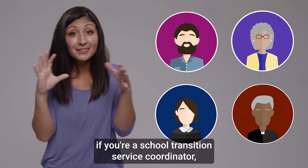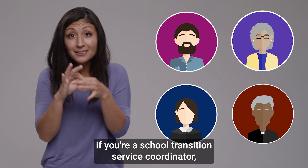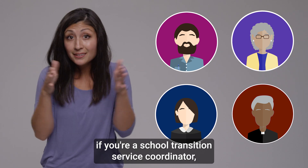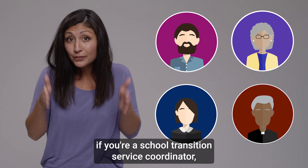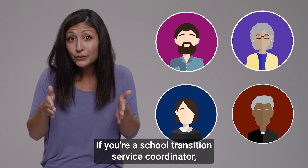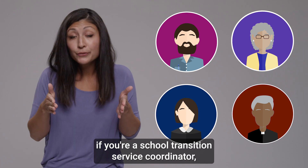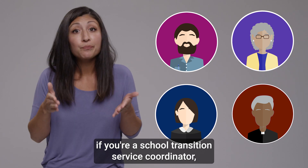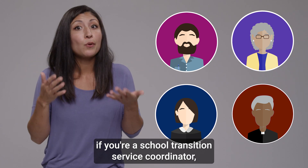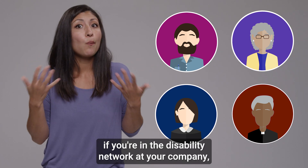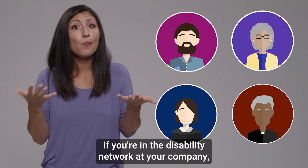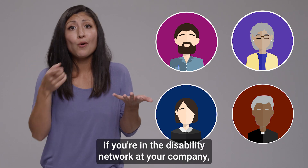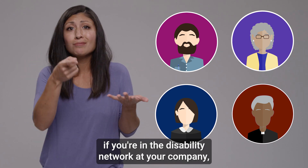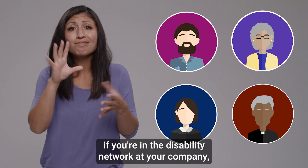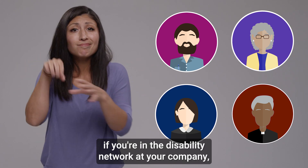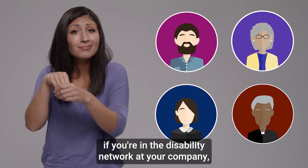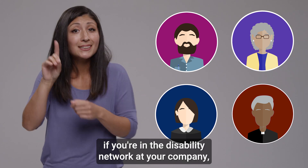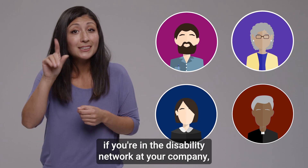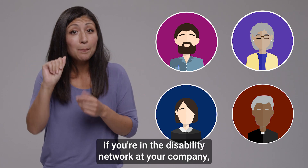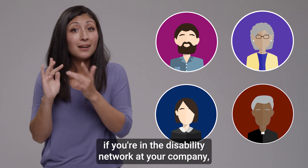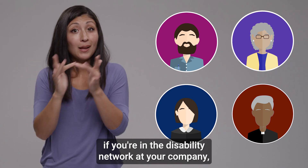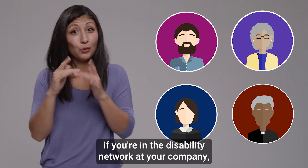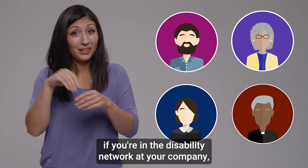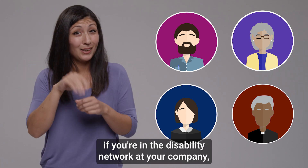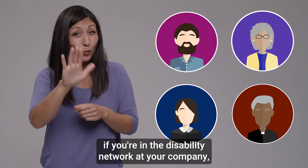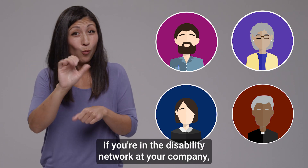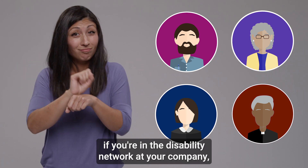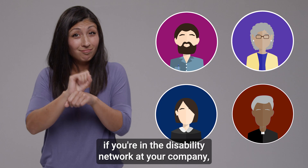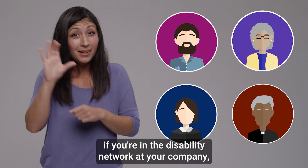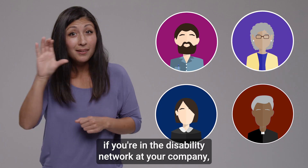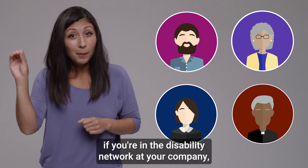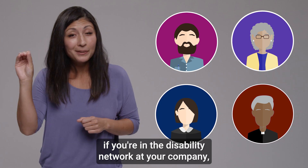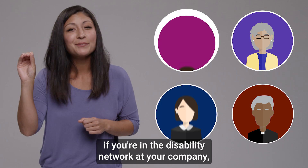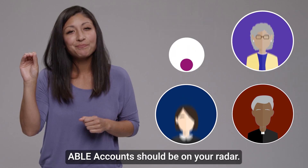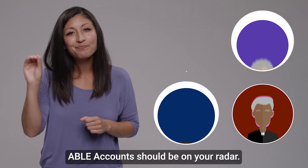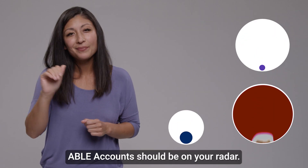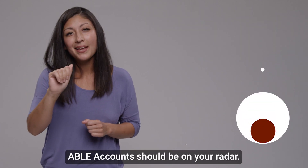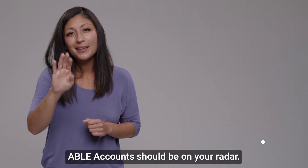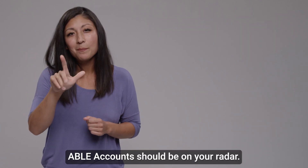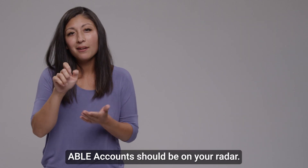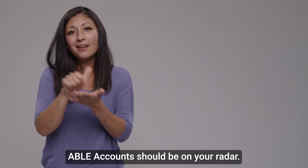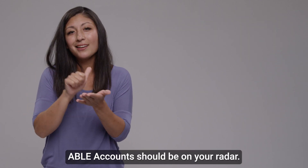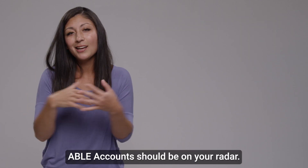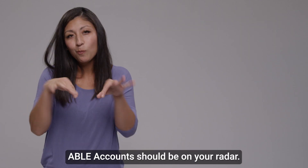coordinator, if you're in the disability network at your company, ABLE accounts should be on your